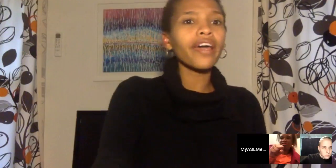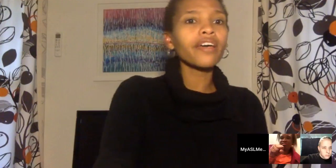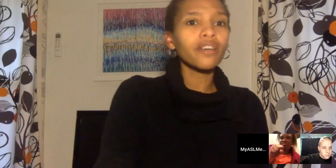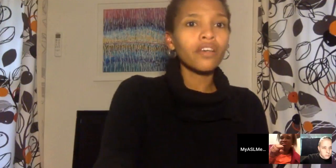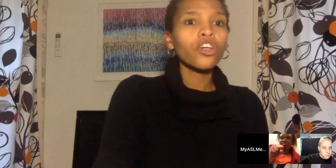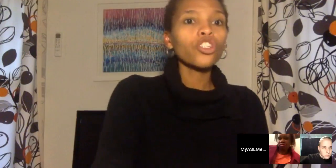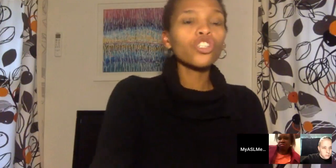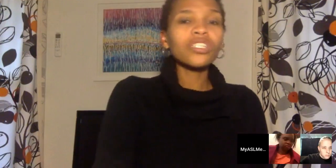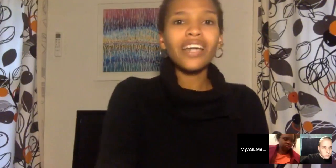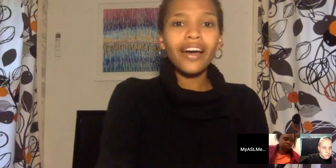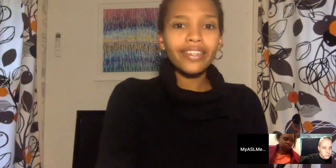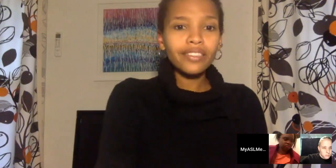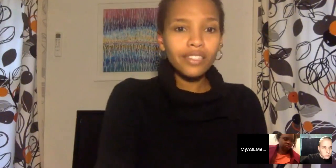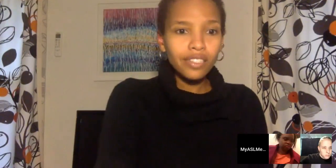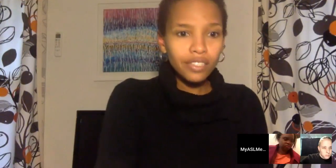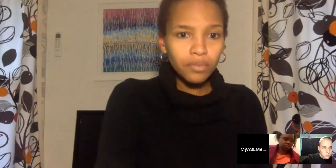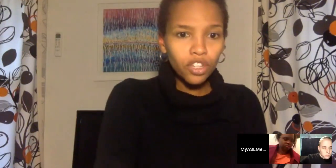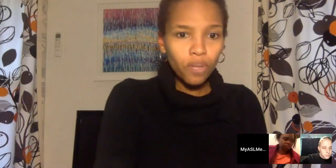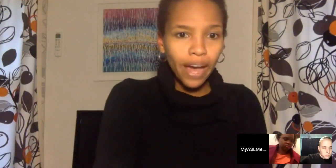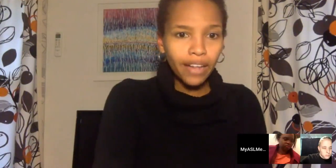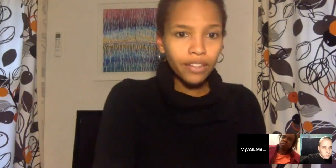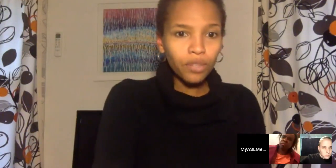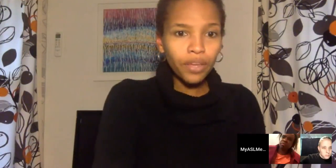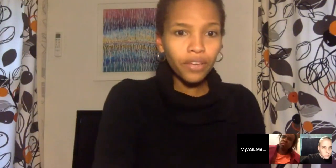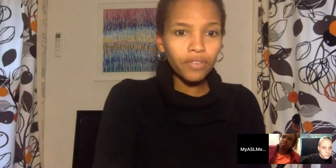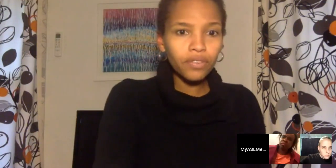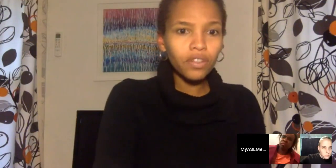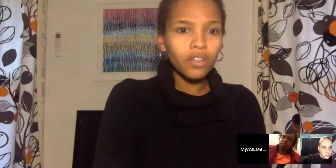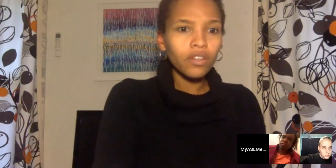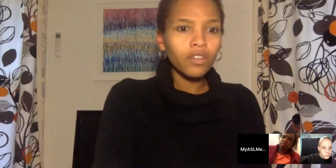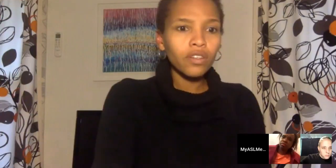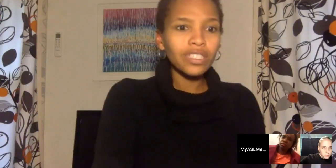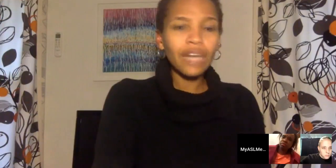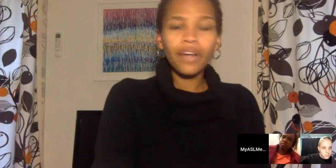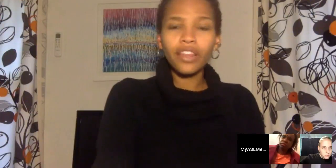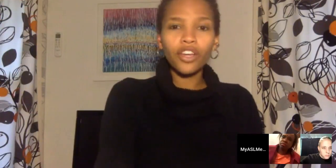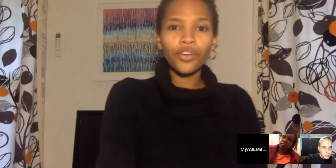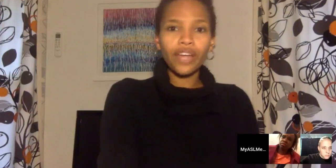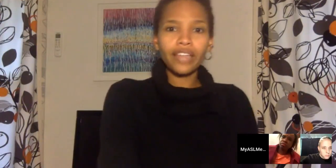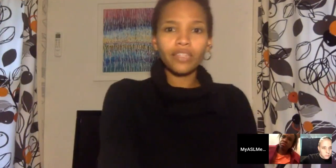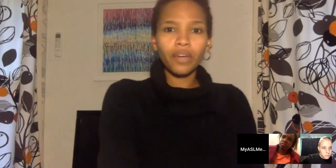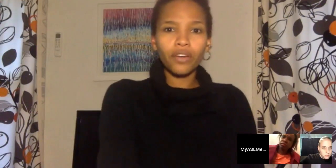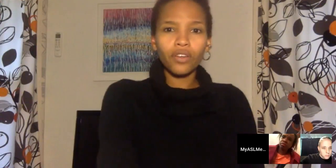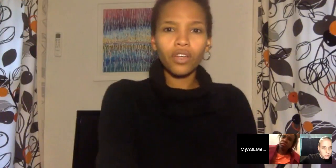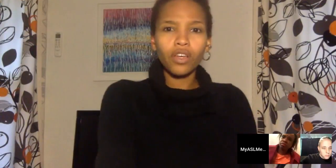Okay, she signs, let me go back a little bit. It's not what I thought you were gonna ask about.